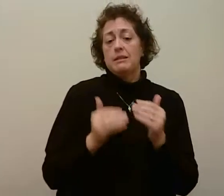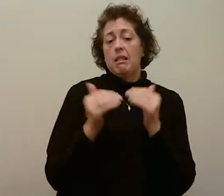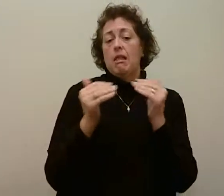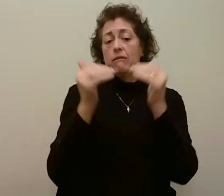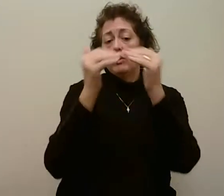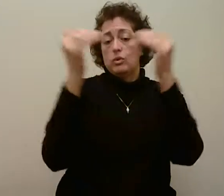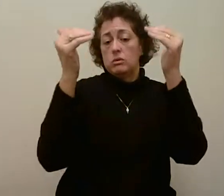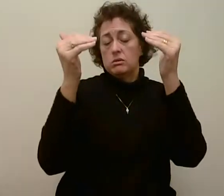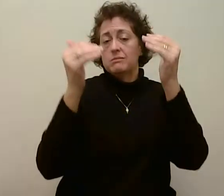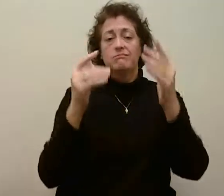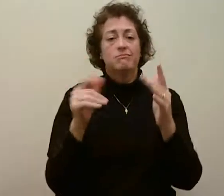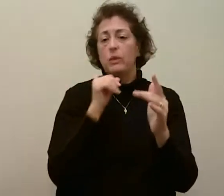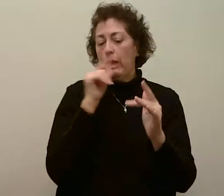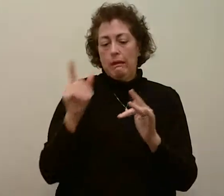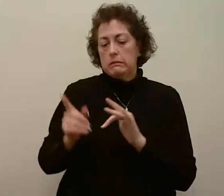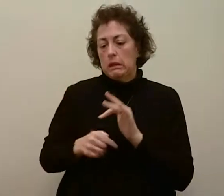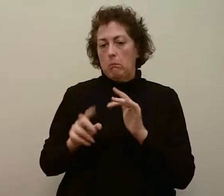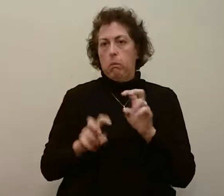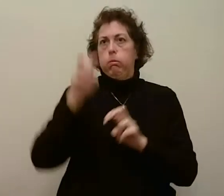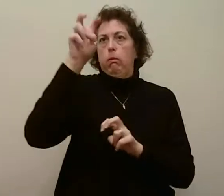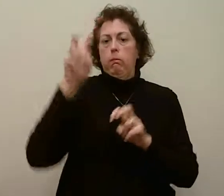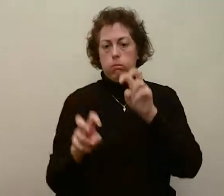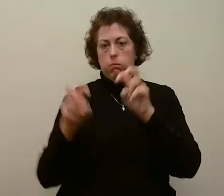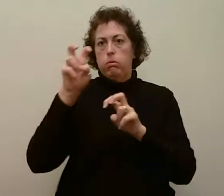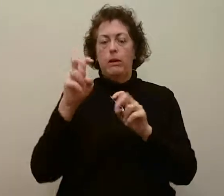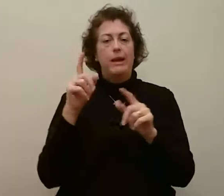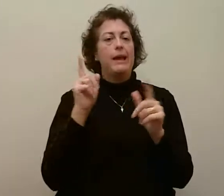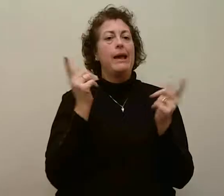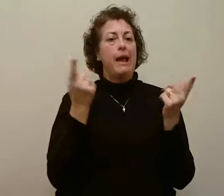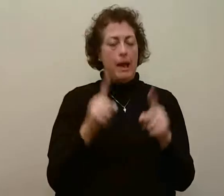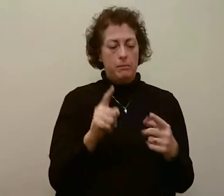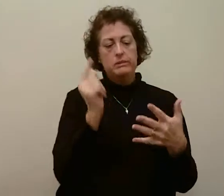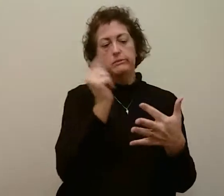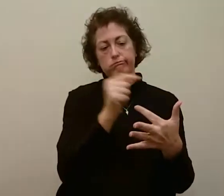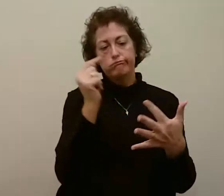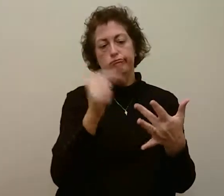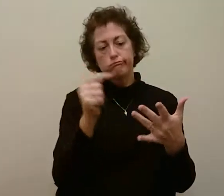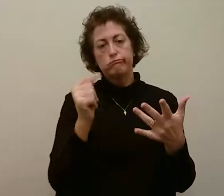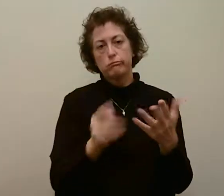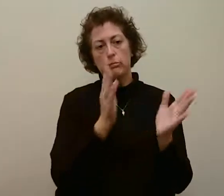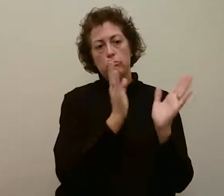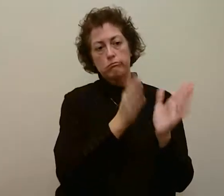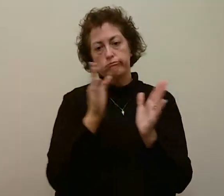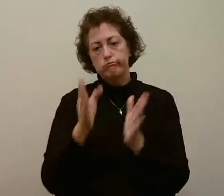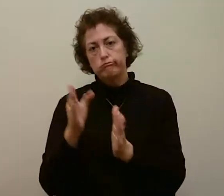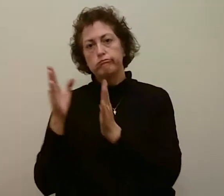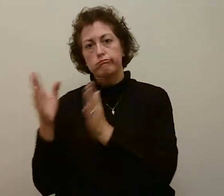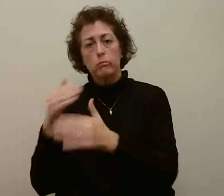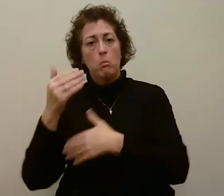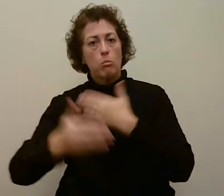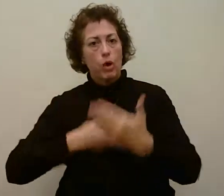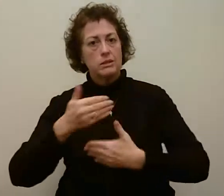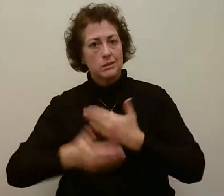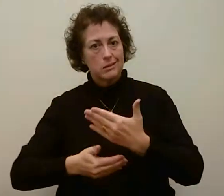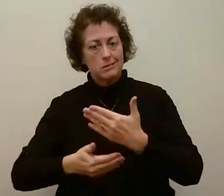It happens in a step-by-step process. And rarely do individuals